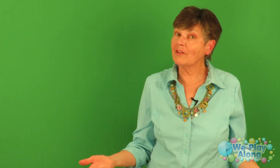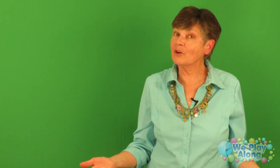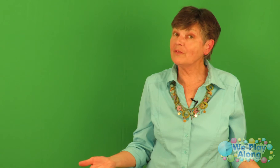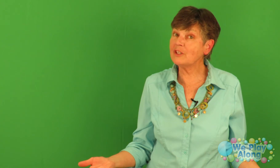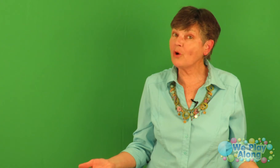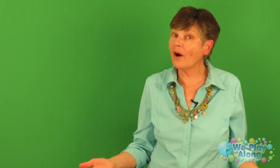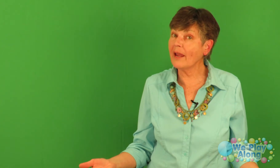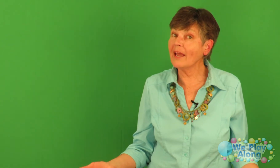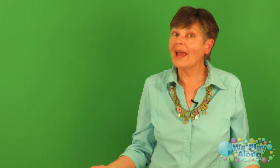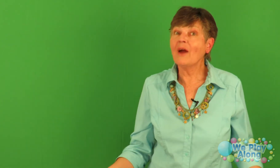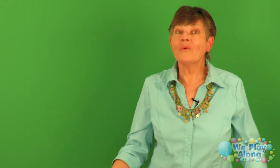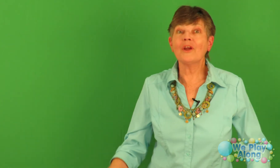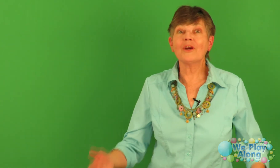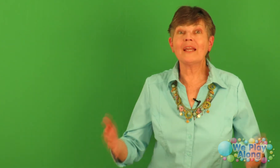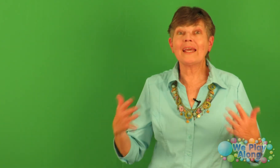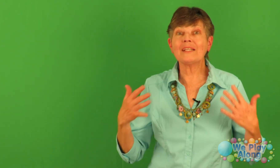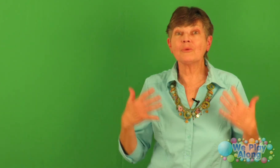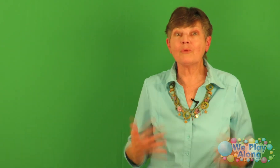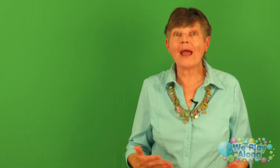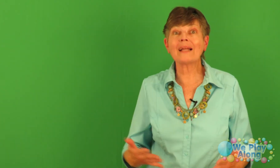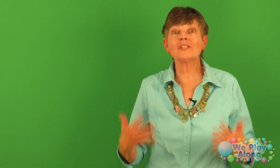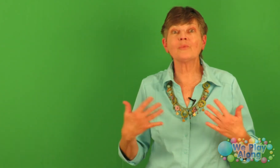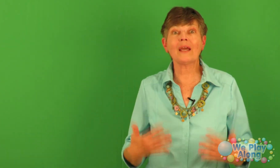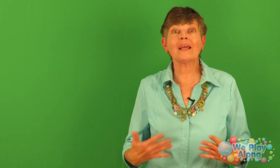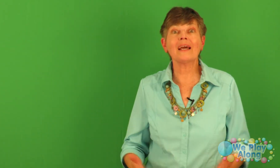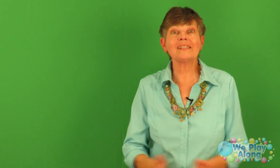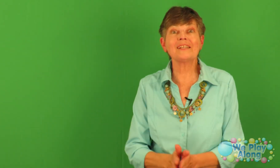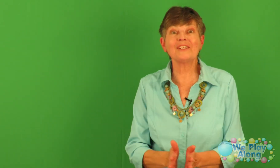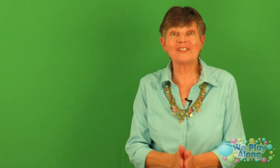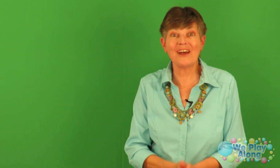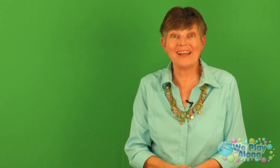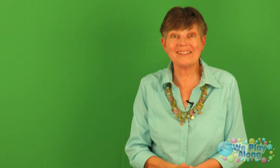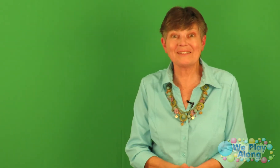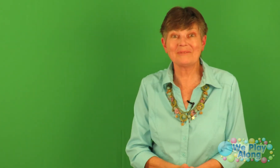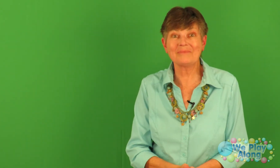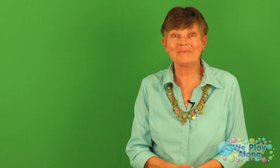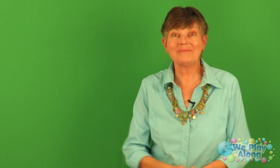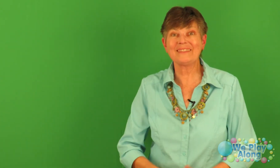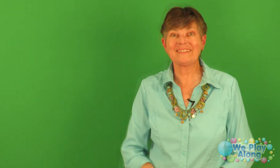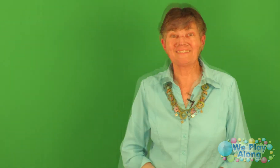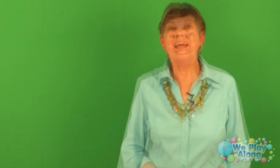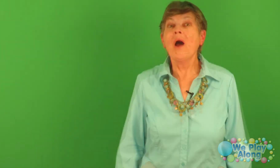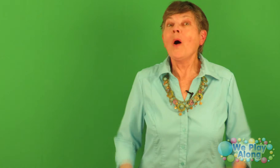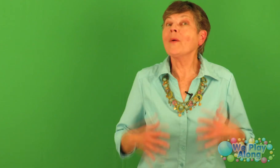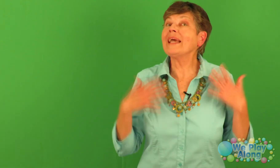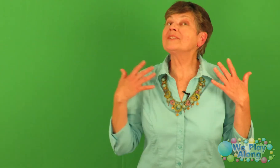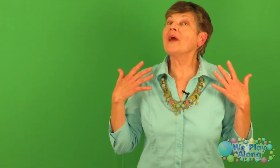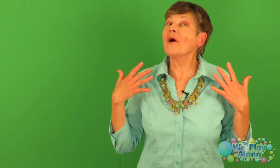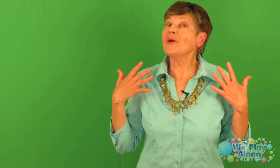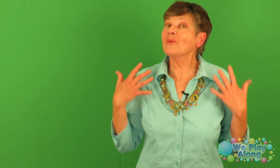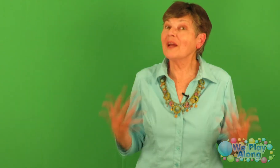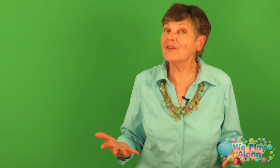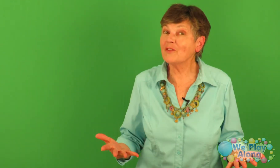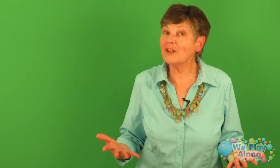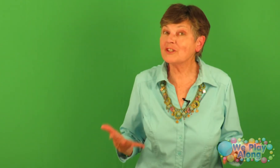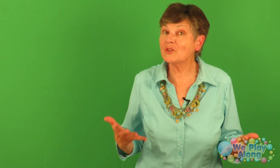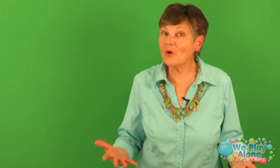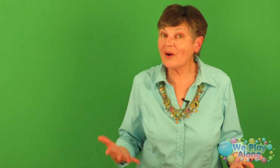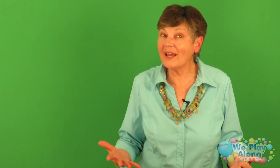goofy story where you're going to get to practice recognizing the signs. Okay, so now are you ready for this story?